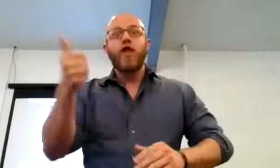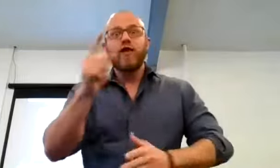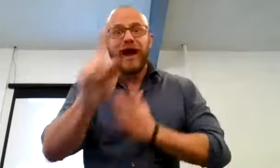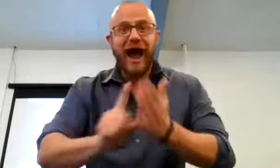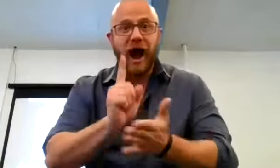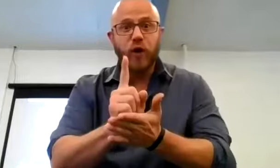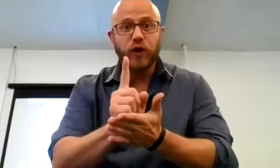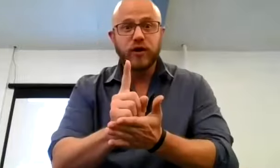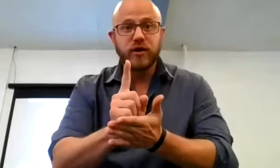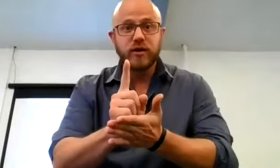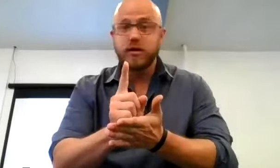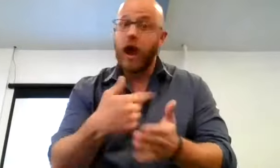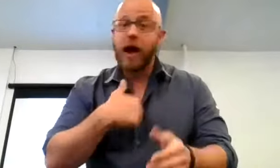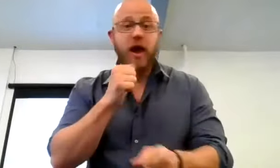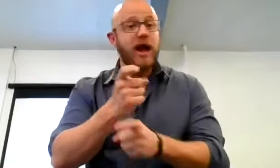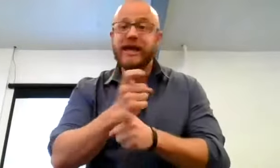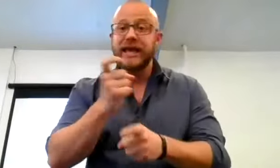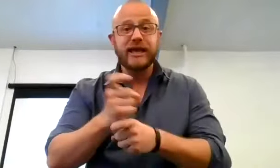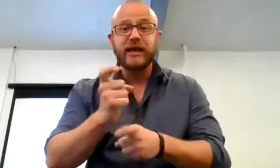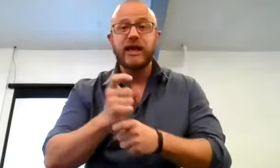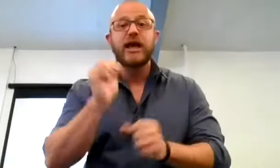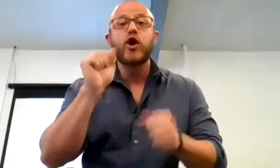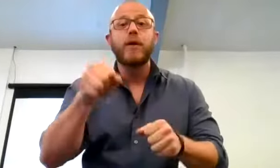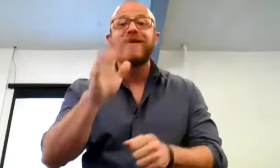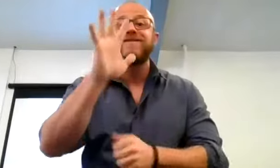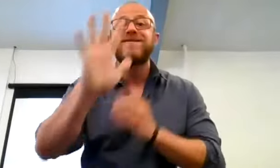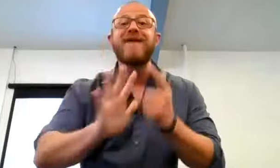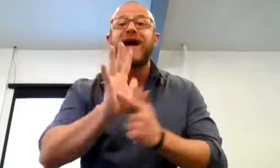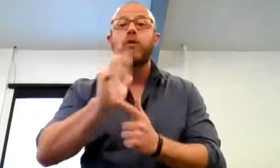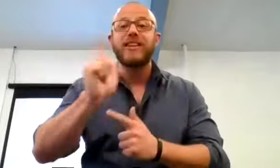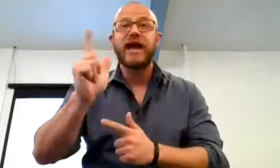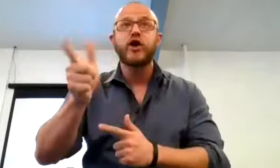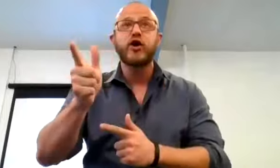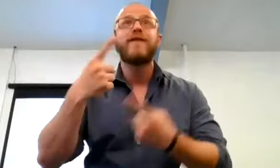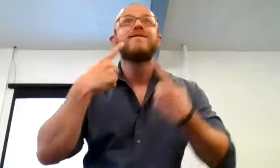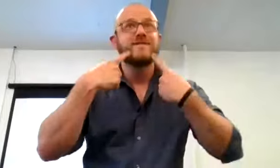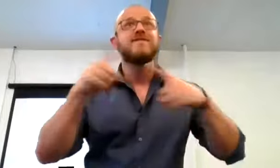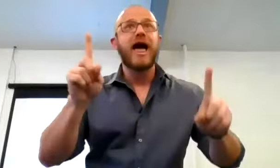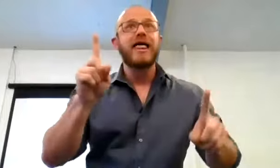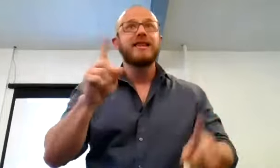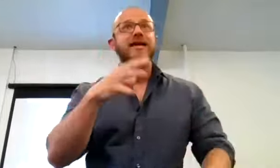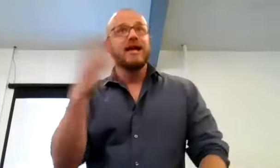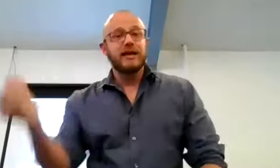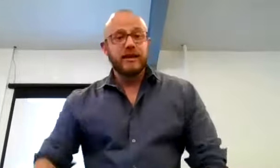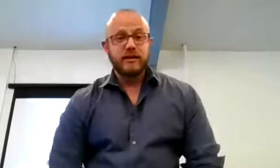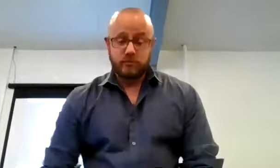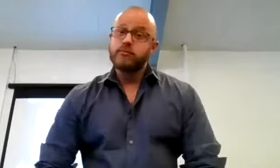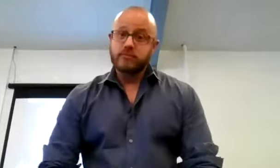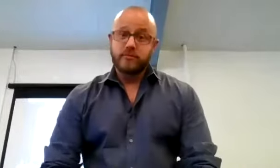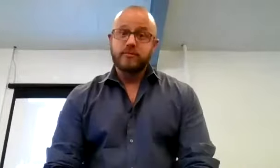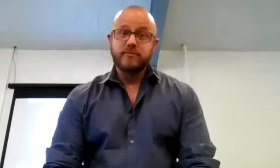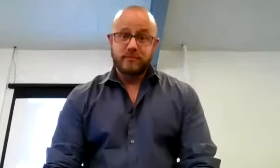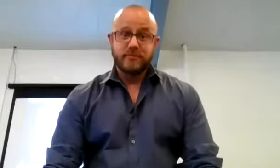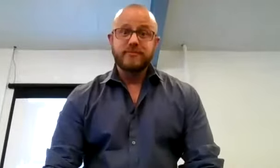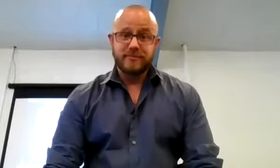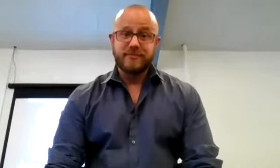some more. And then literally like an hour later, I am not kidding, it could literally be 5 hours later, and then we finally really will